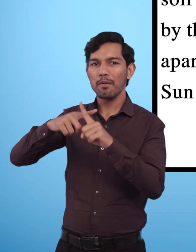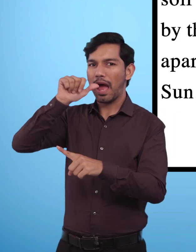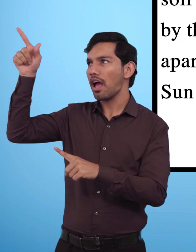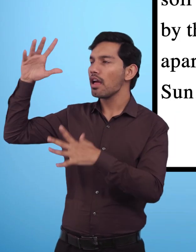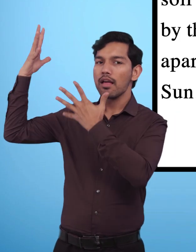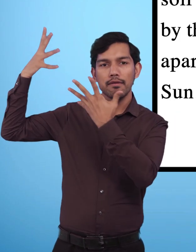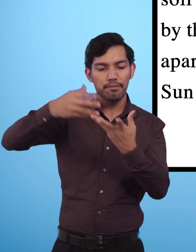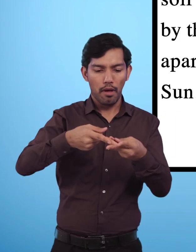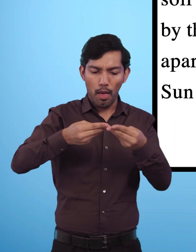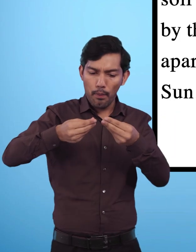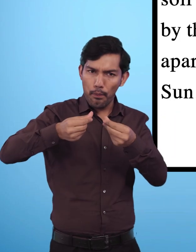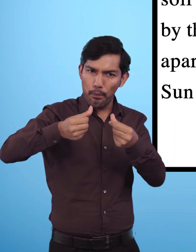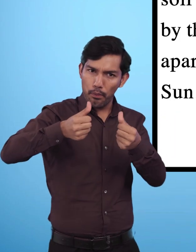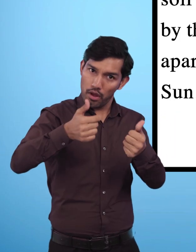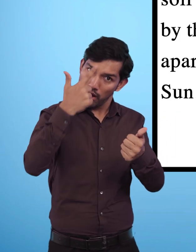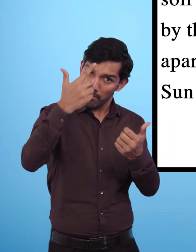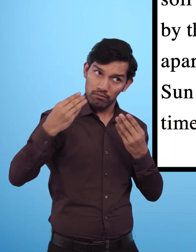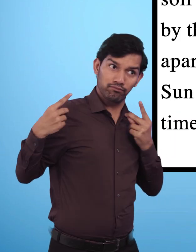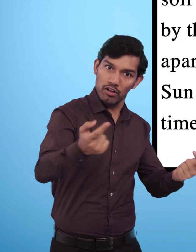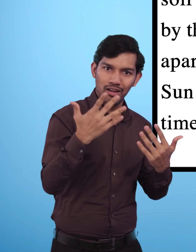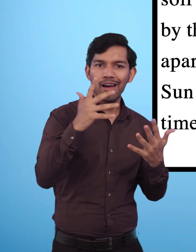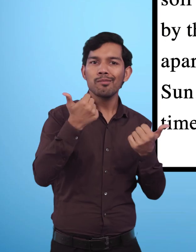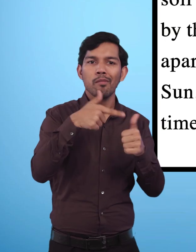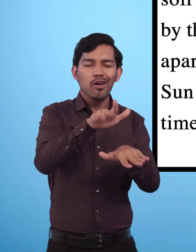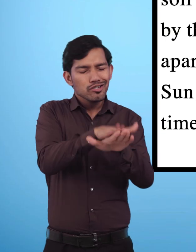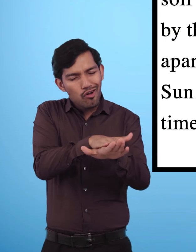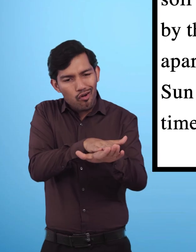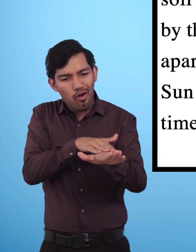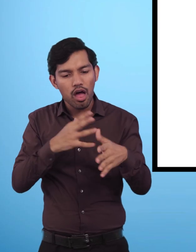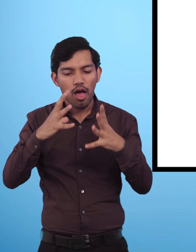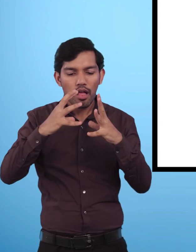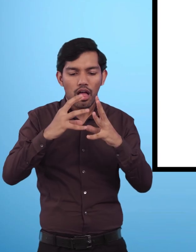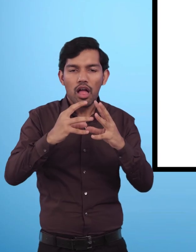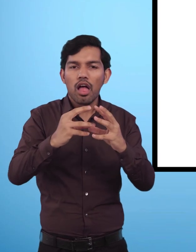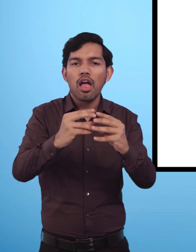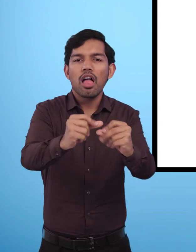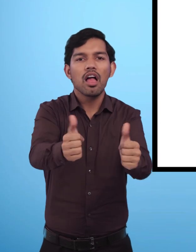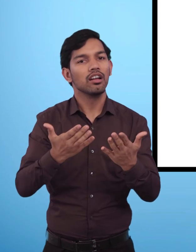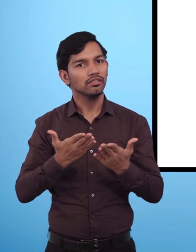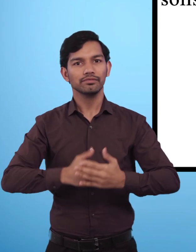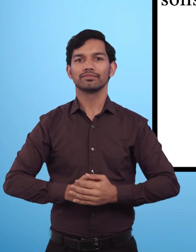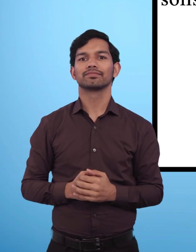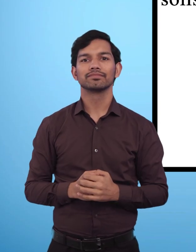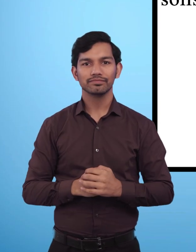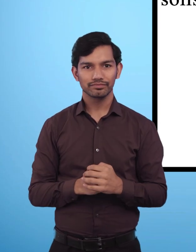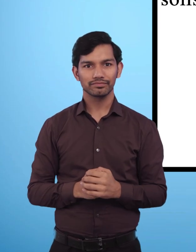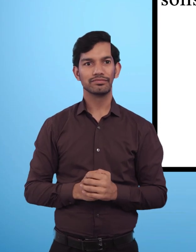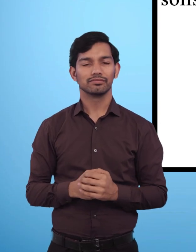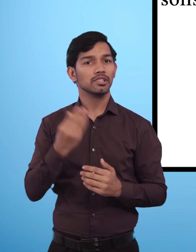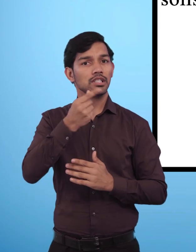living organisms over a long time, thousands of years. There are different types of soils.